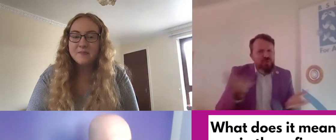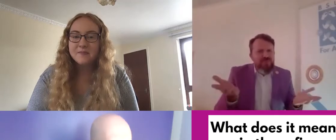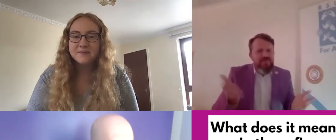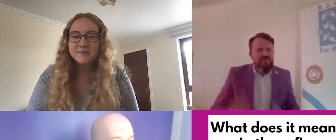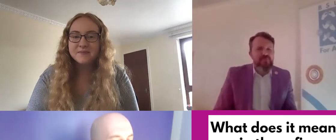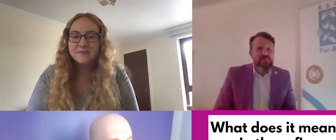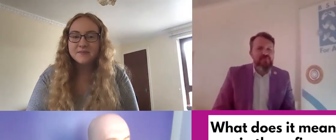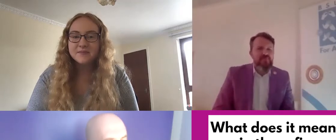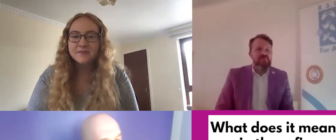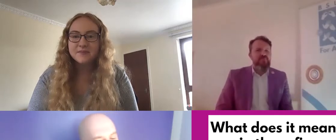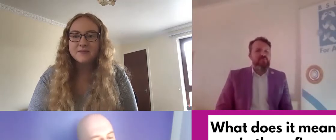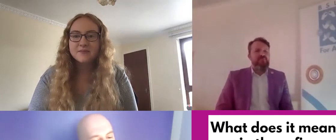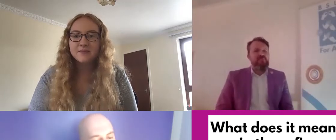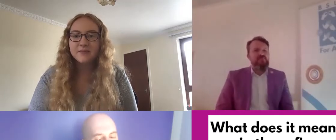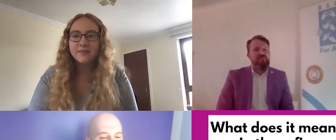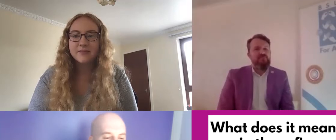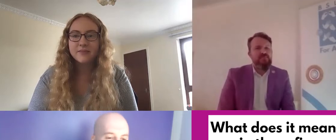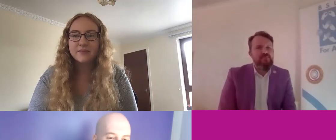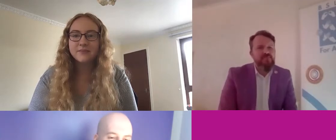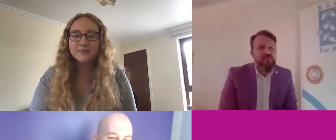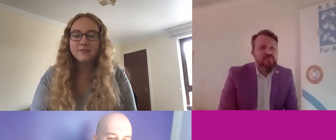of impact has it made on you, Abbie?